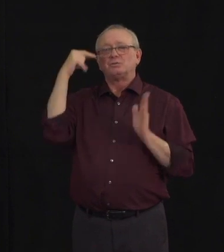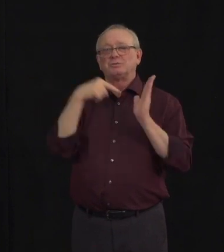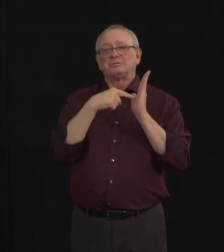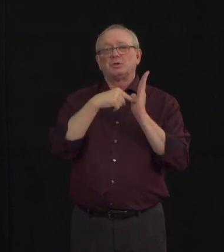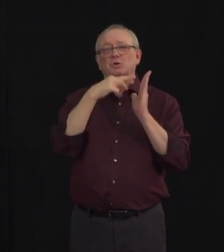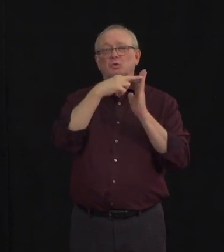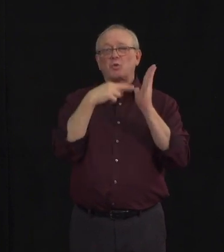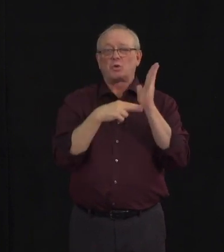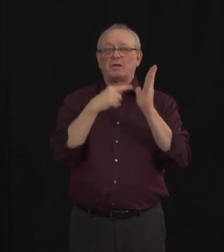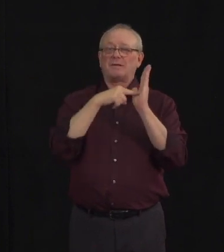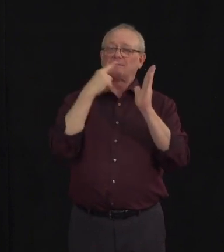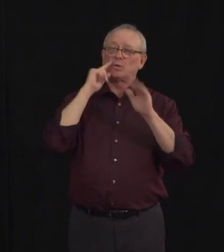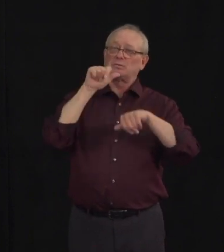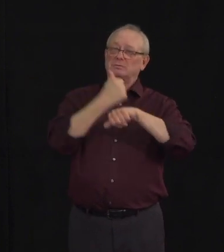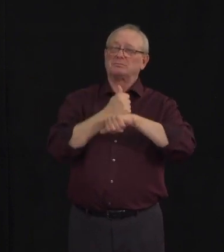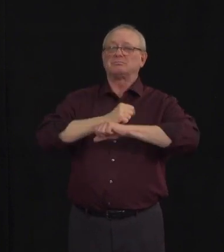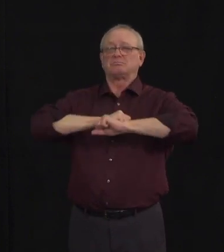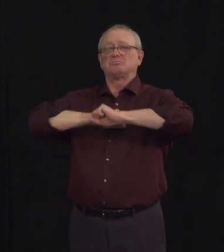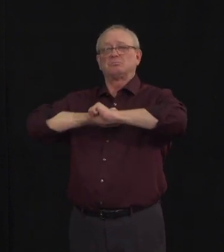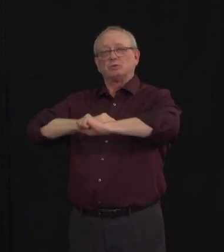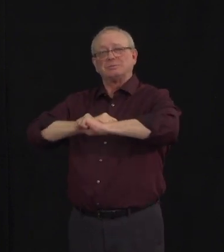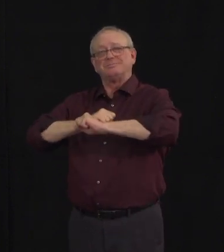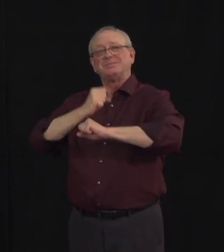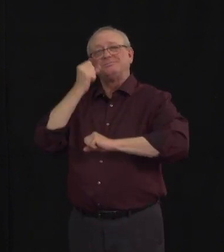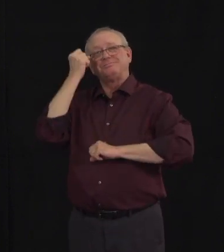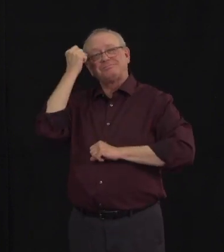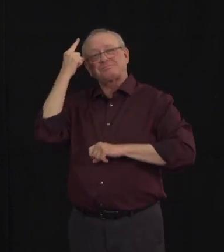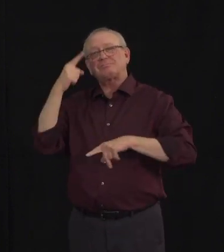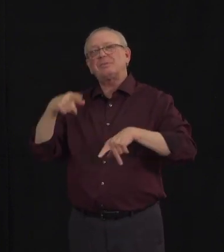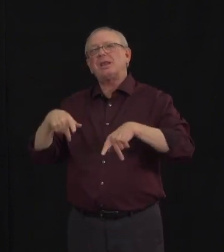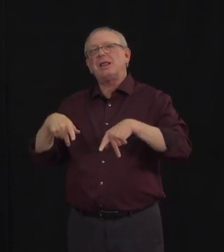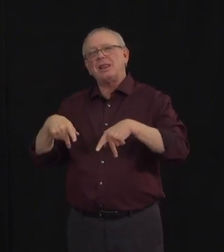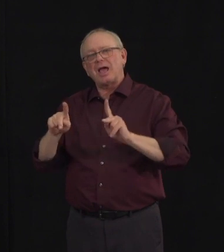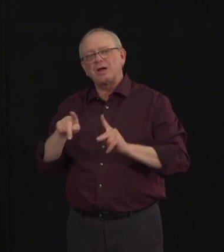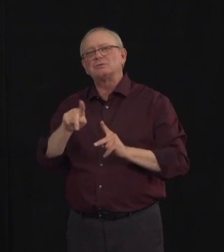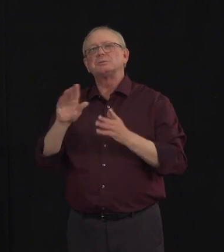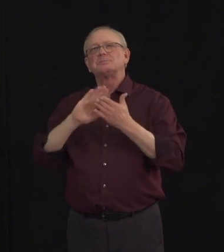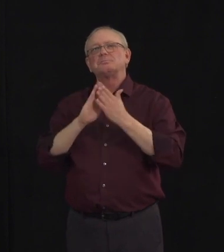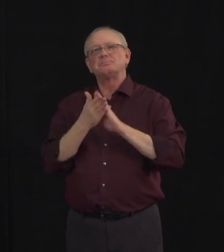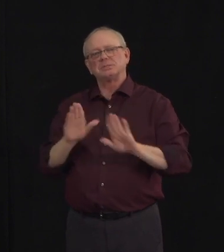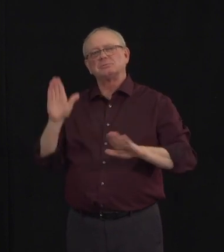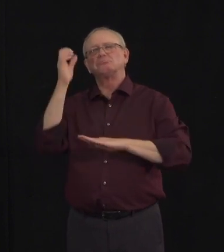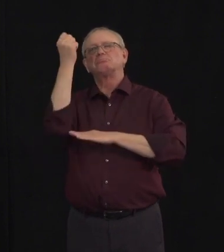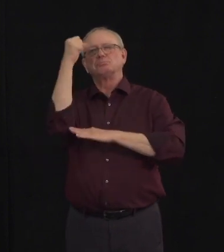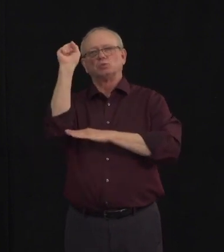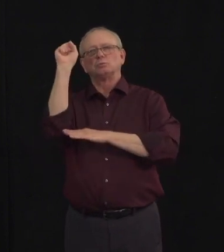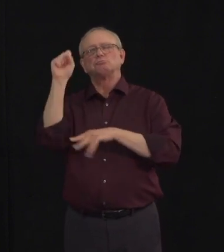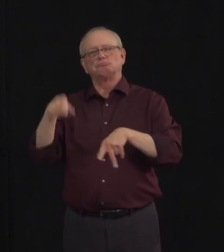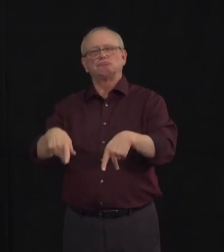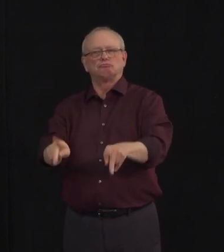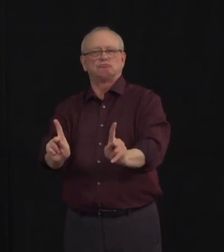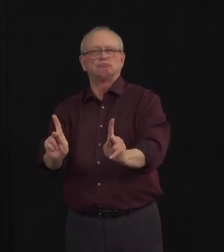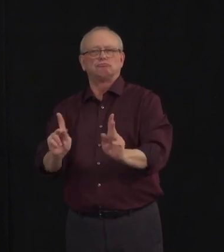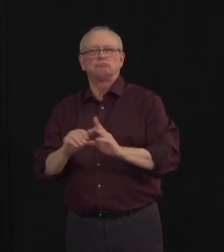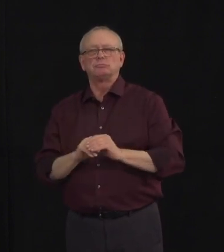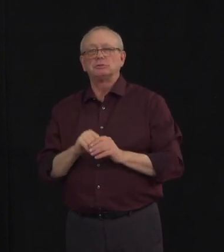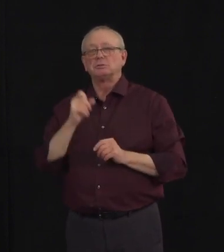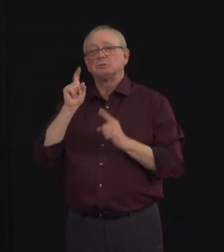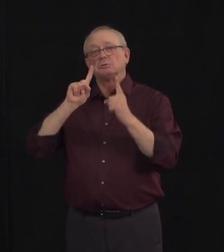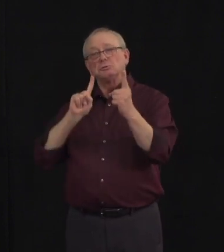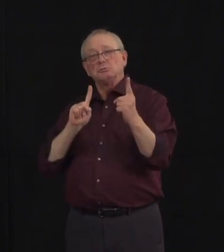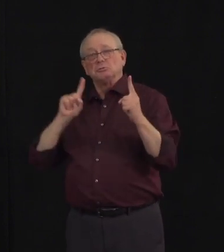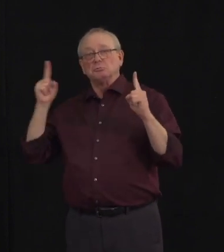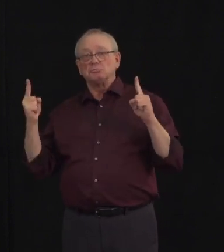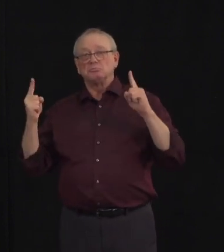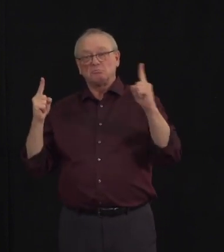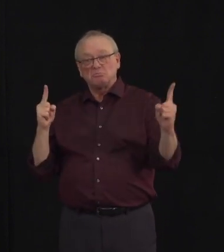to practice peaceful protest. Individuals who are respecting physical distancing guidelines are able to peacefully